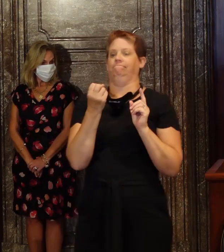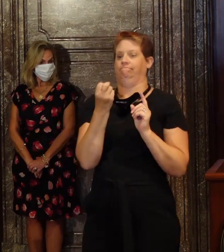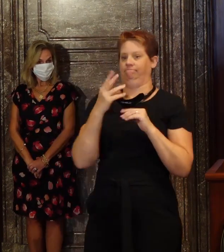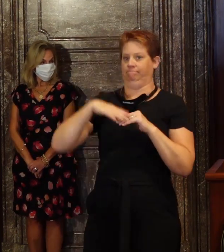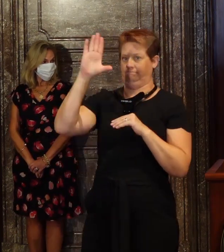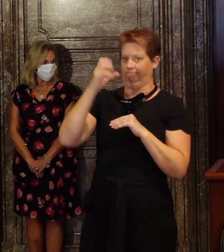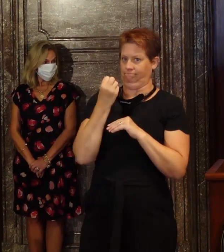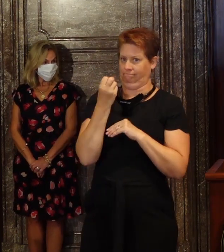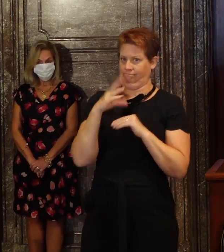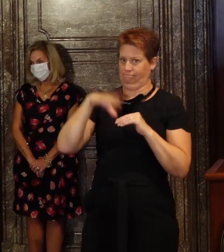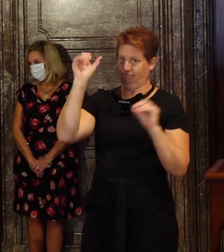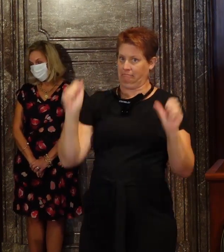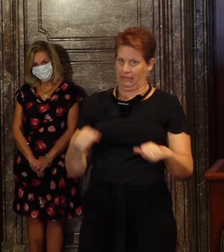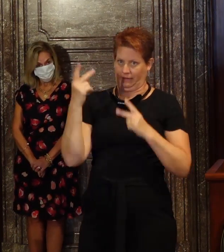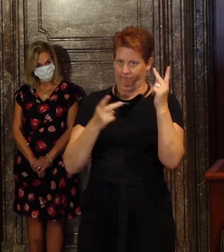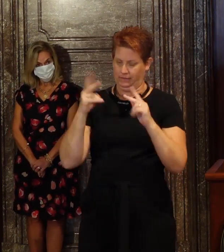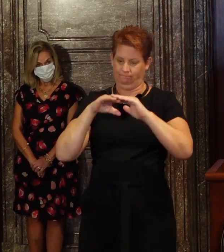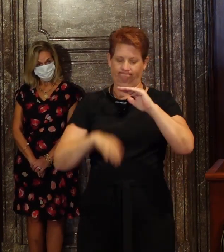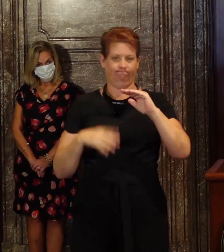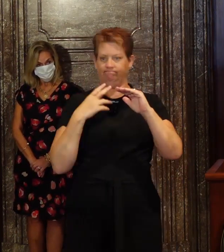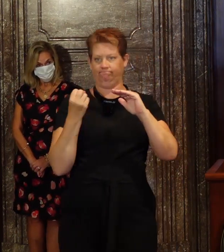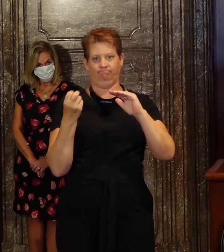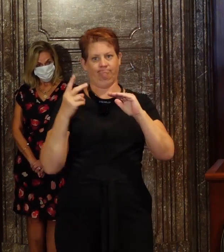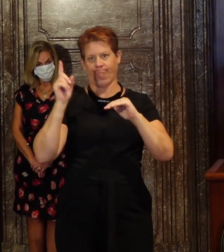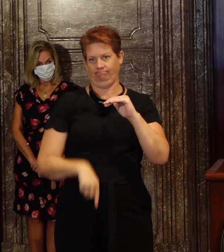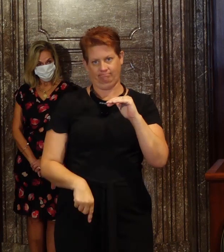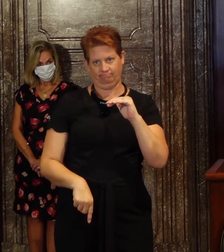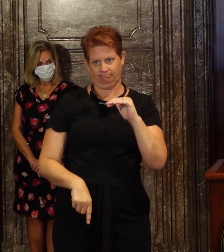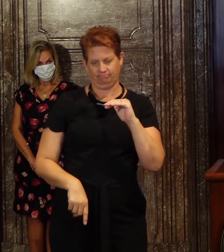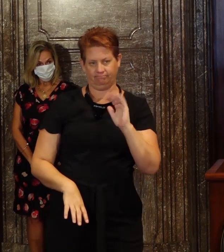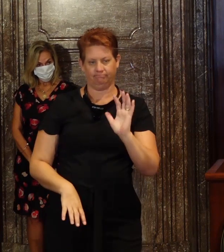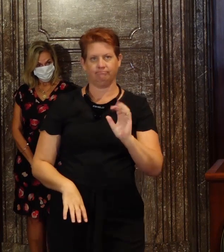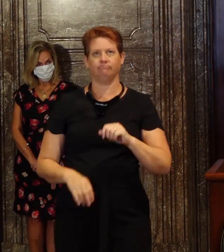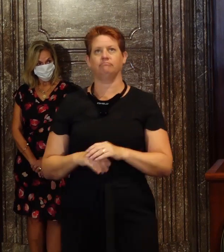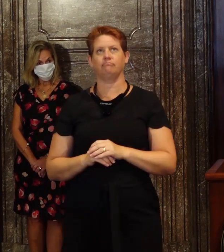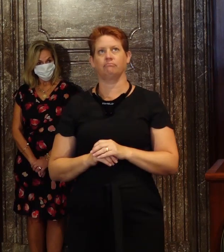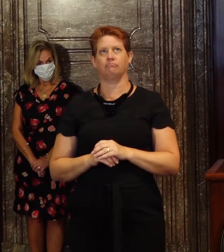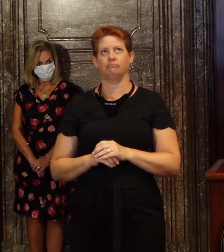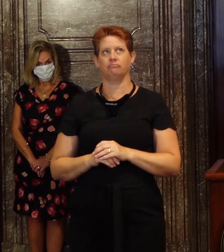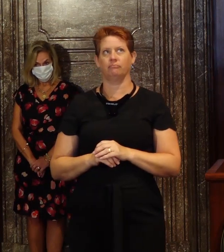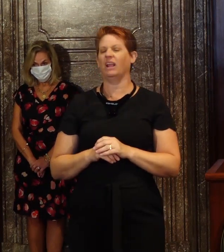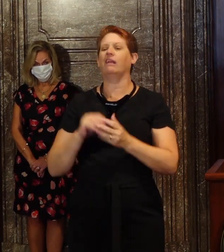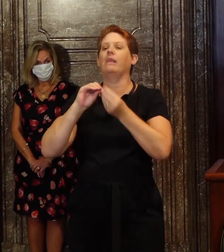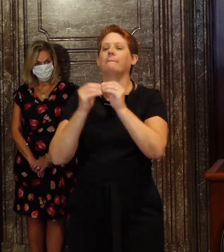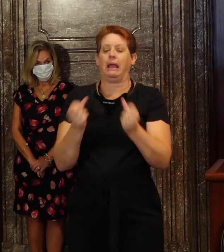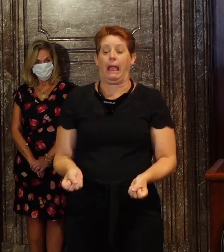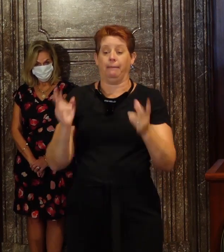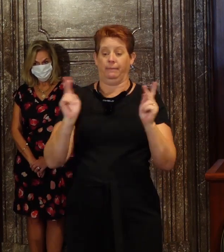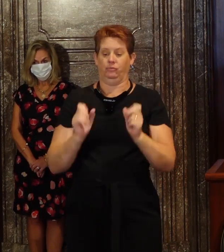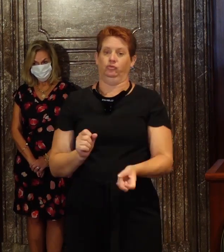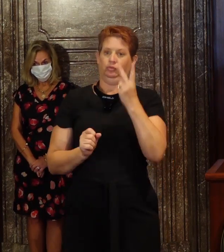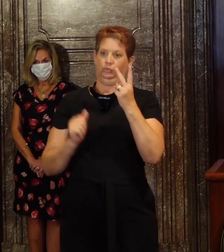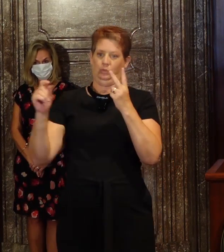12 and older, thank you. So 12 and older, and a number restriction, so no more than